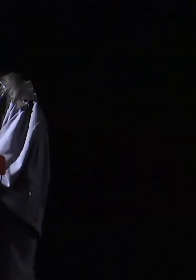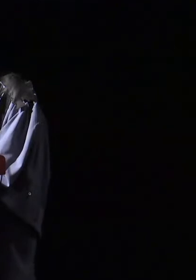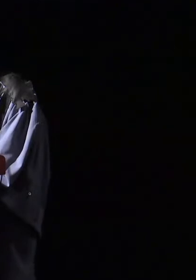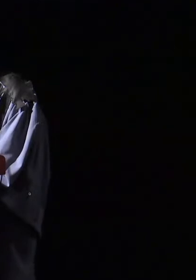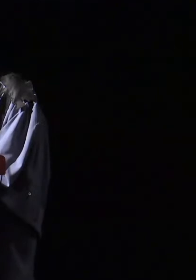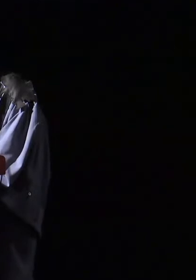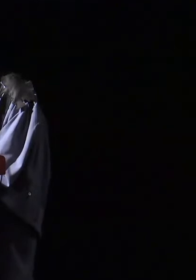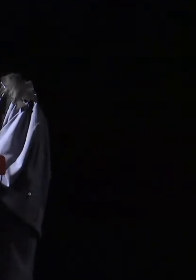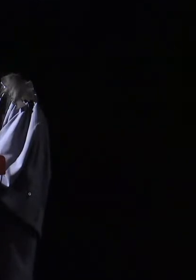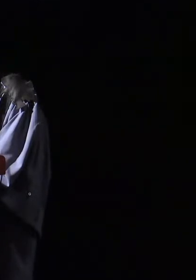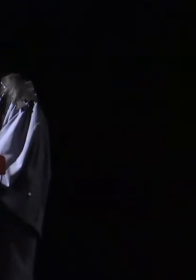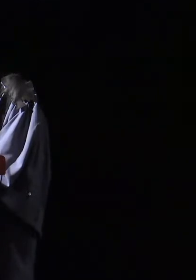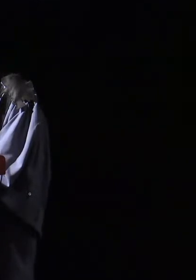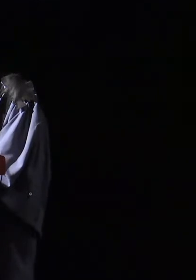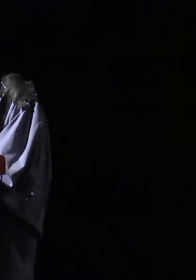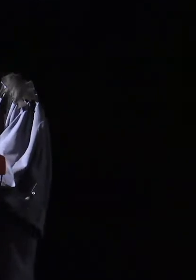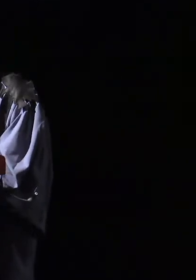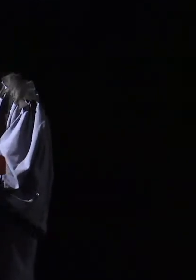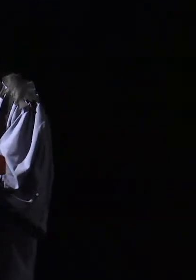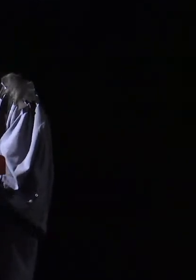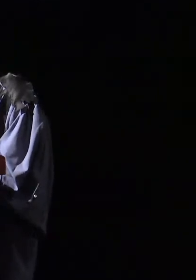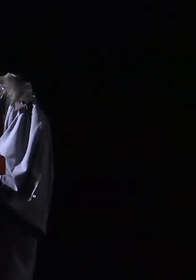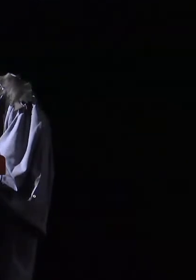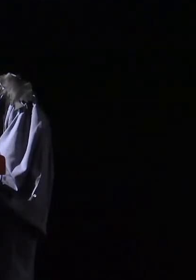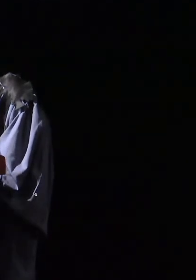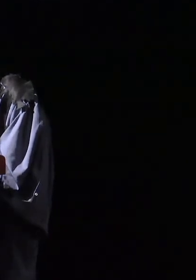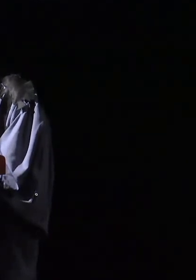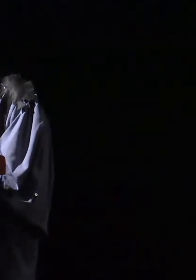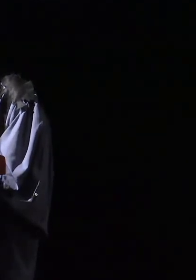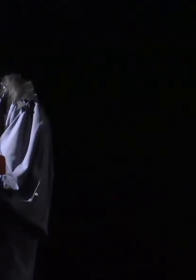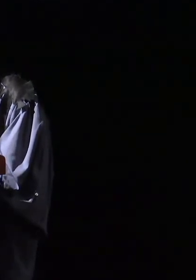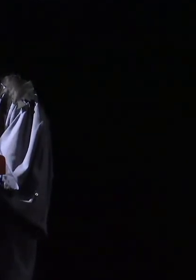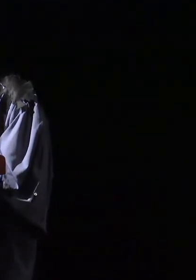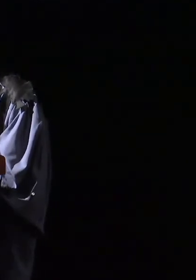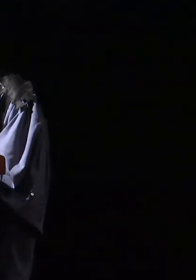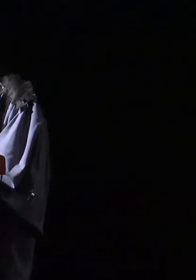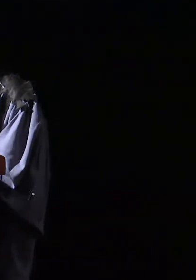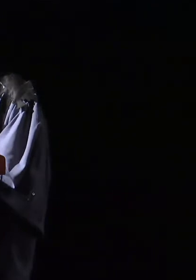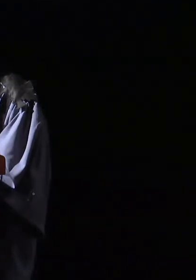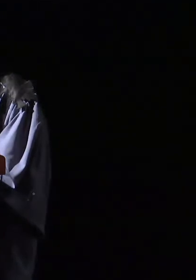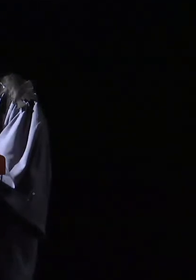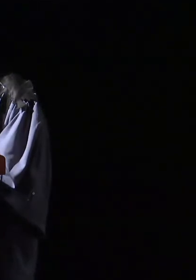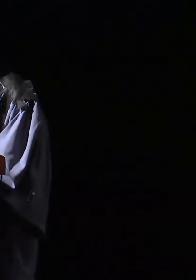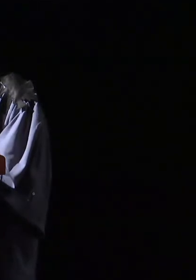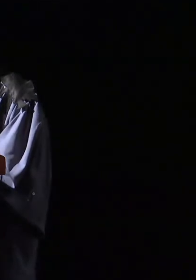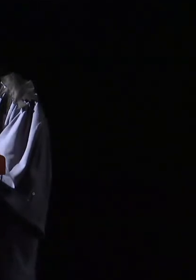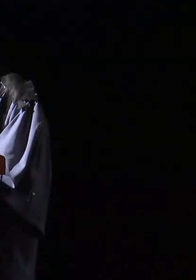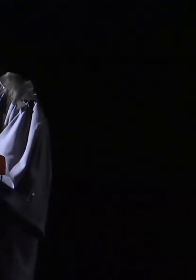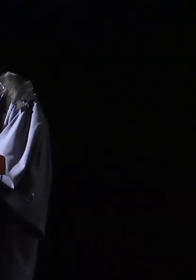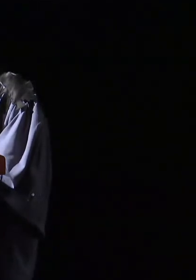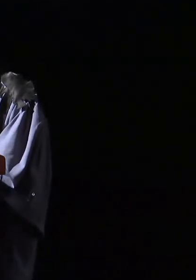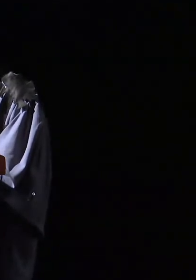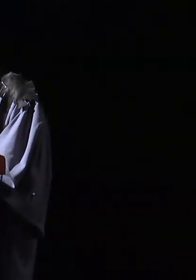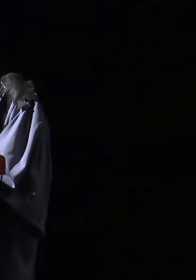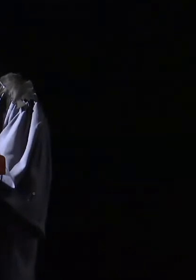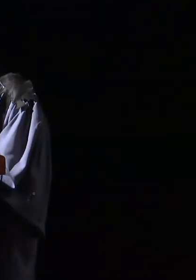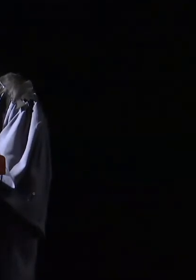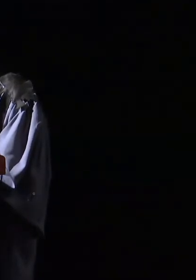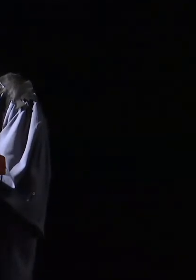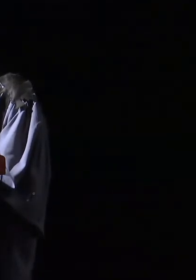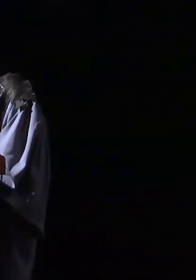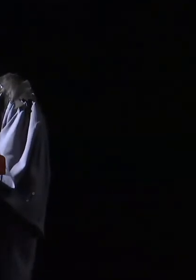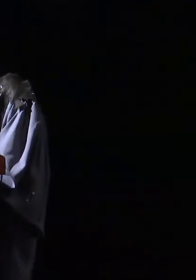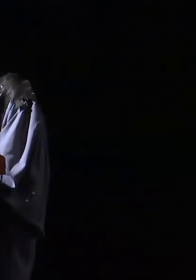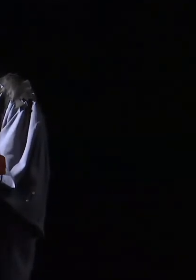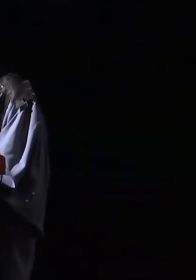organization, by the Organization of American States Scholarship. Mr. Smith has multiple publications in